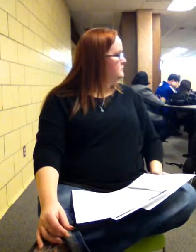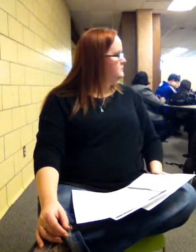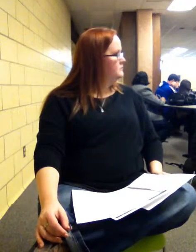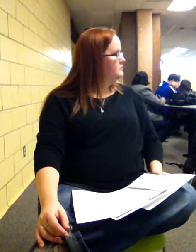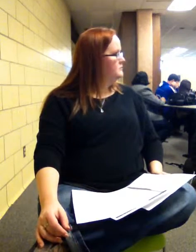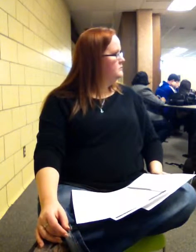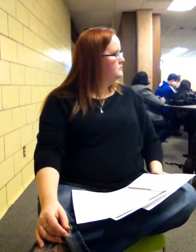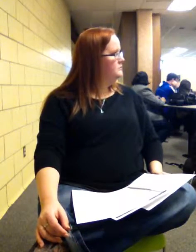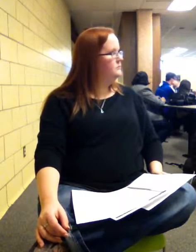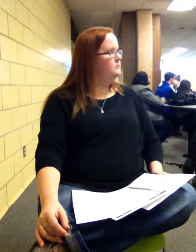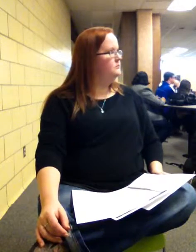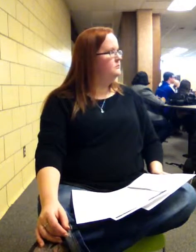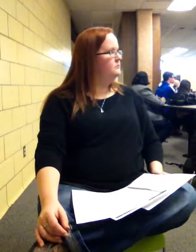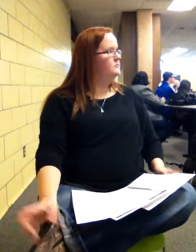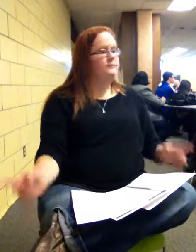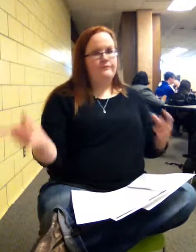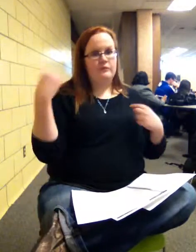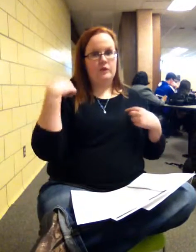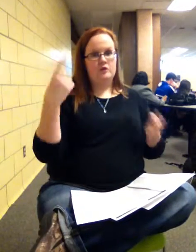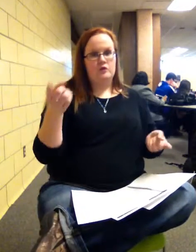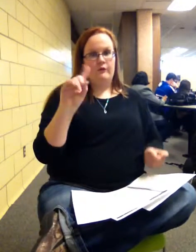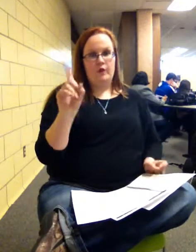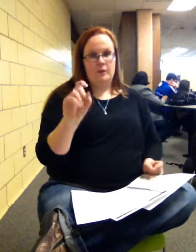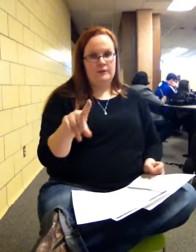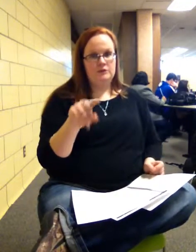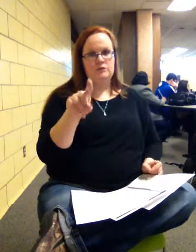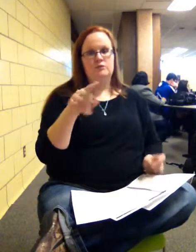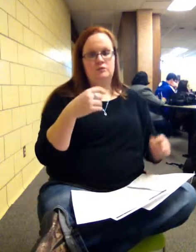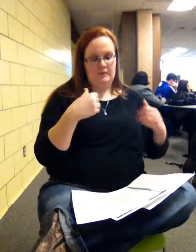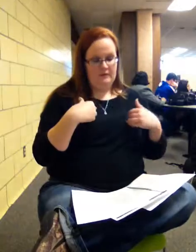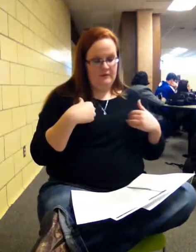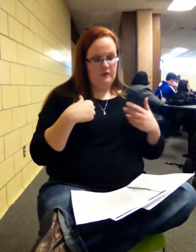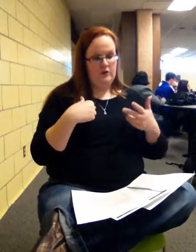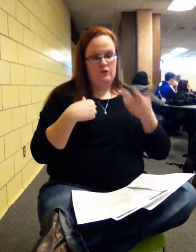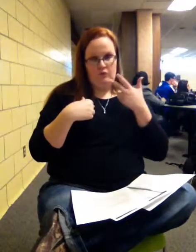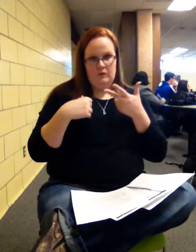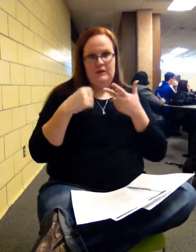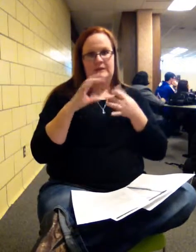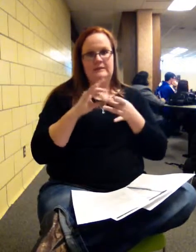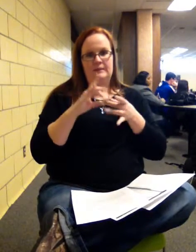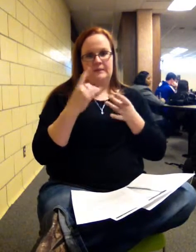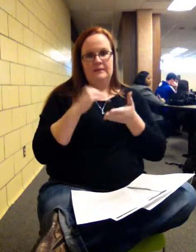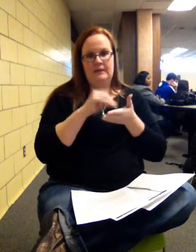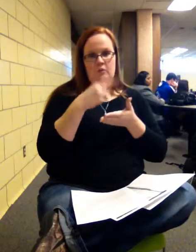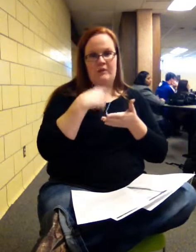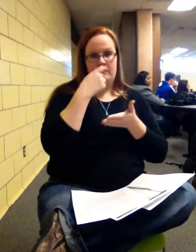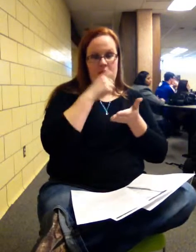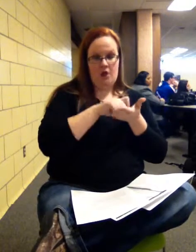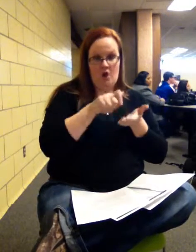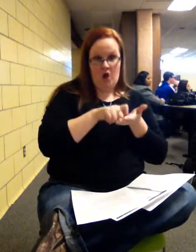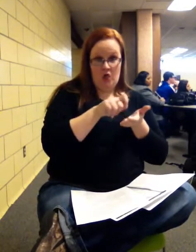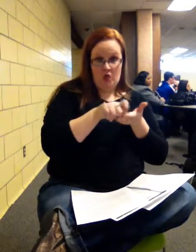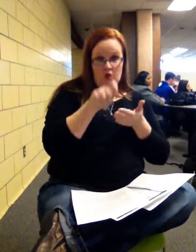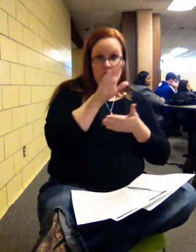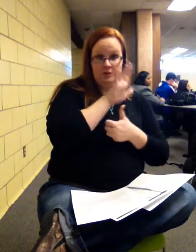Any questions on that? So you'll have the restatements. So once again, you'll have the author's version, and then you'll have to do